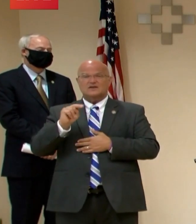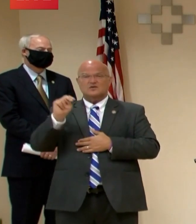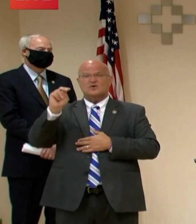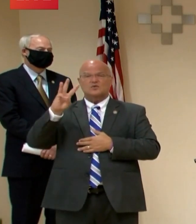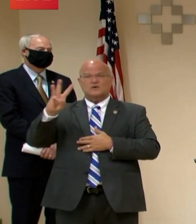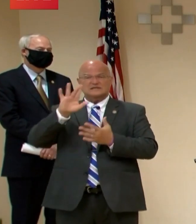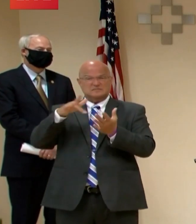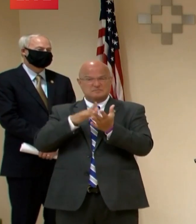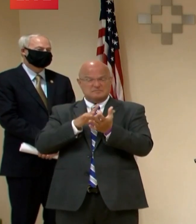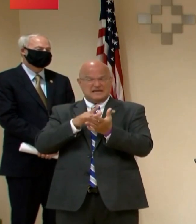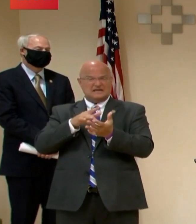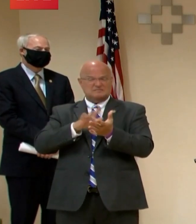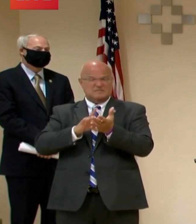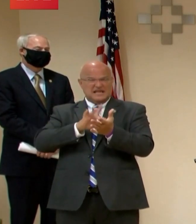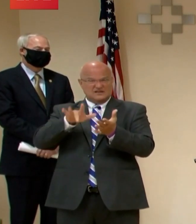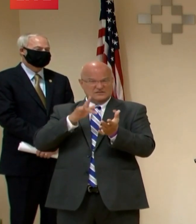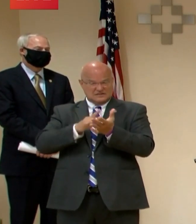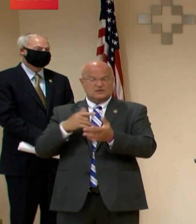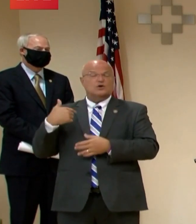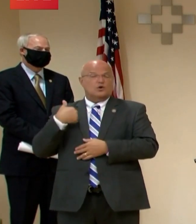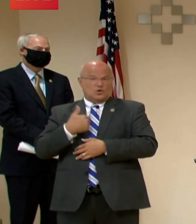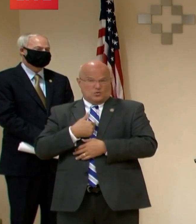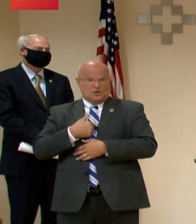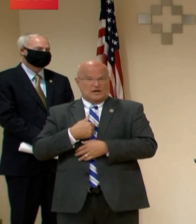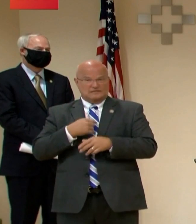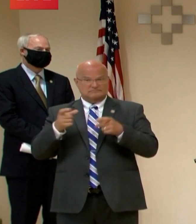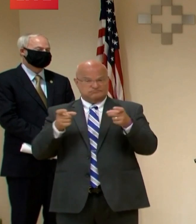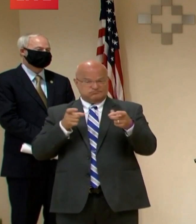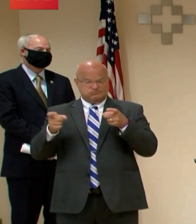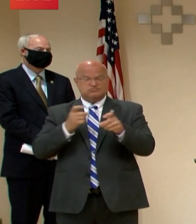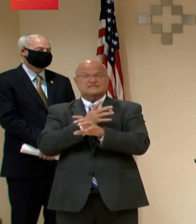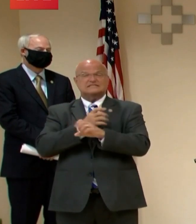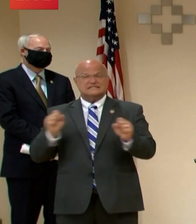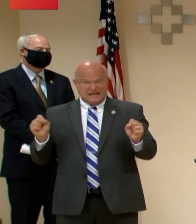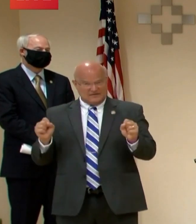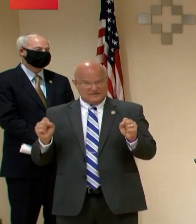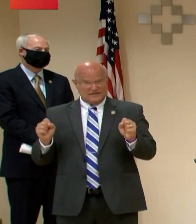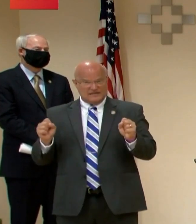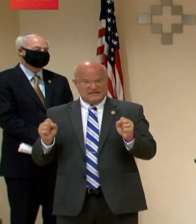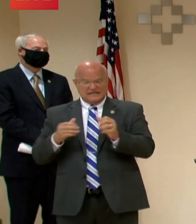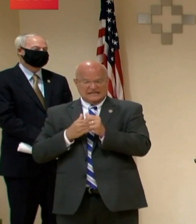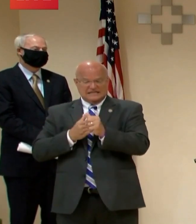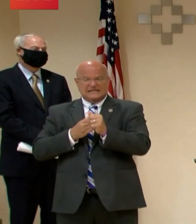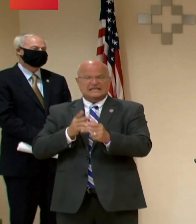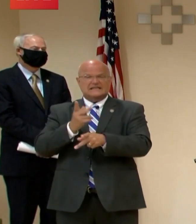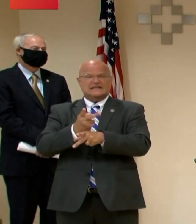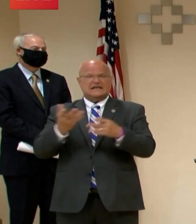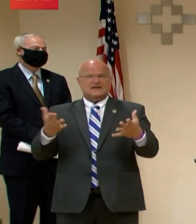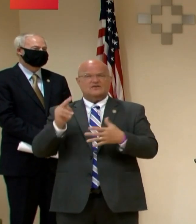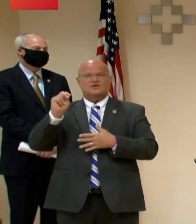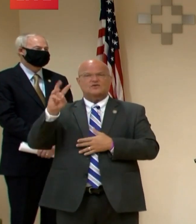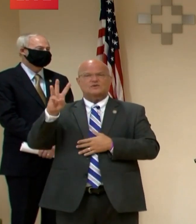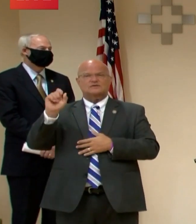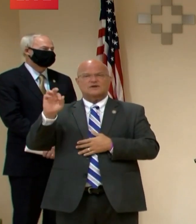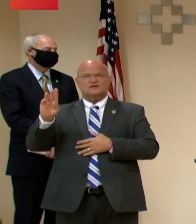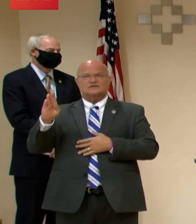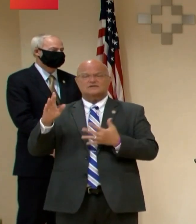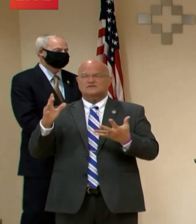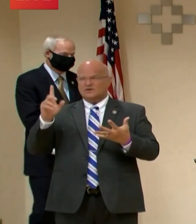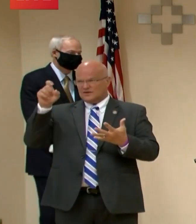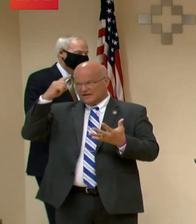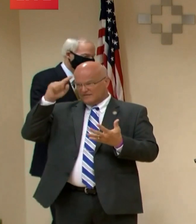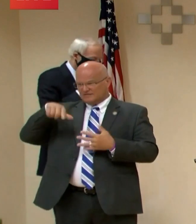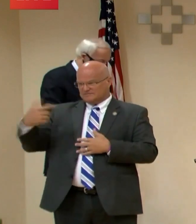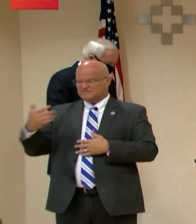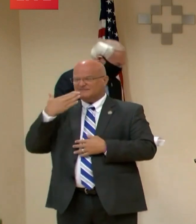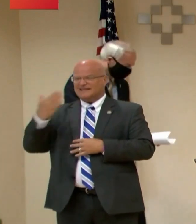Medical Center. We've been able to manage safely and effectively the care here in Northwest Arkansas. So, Governor, I'll turn it